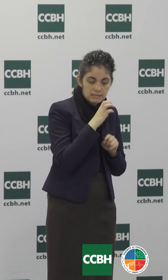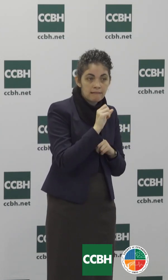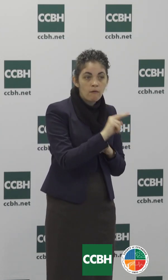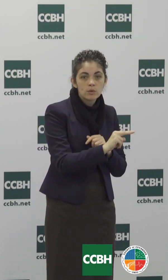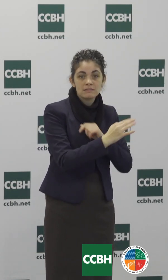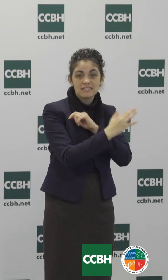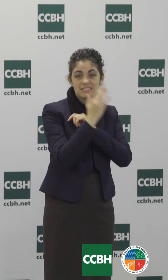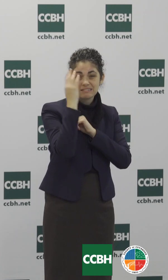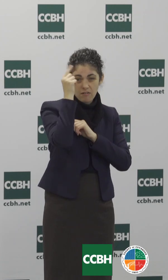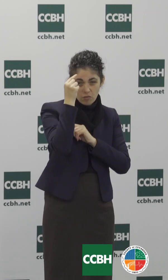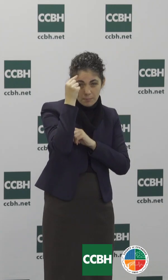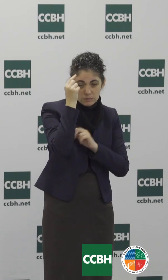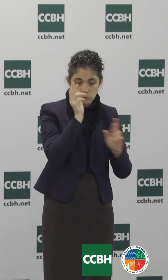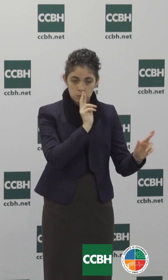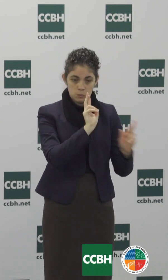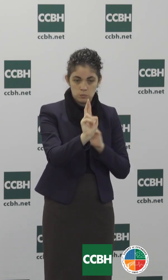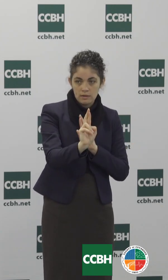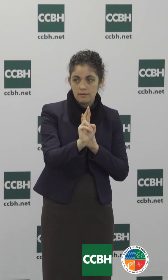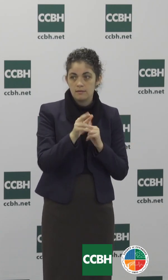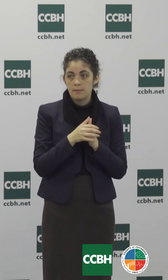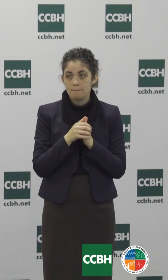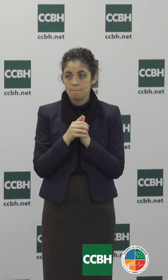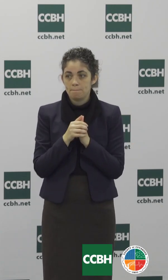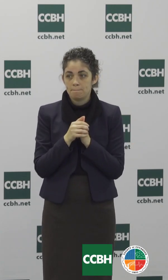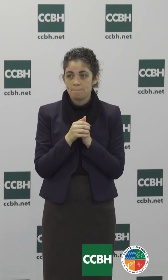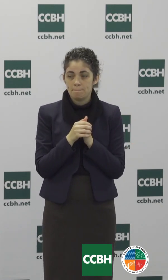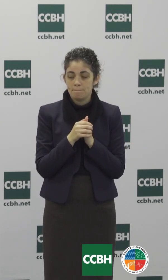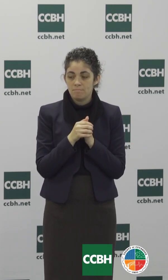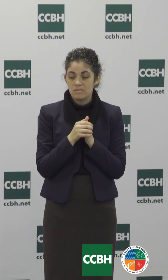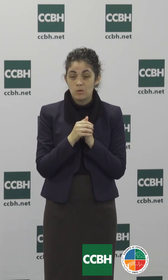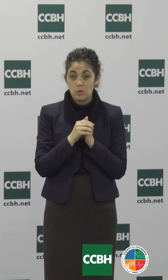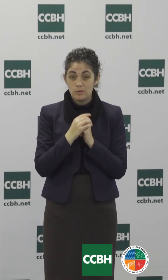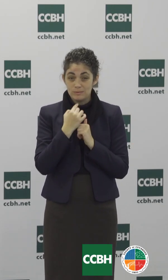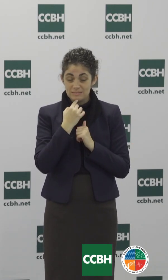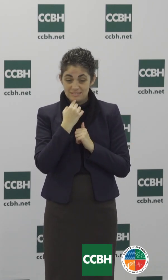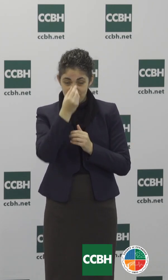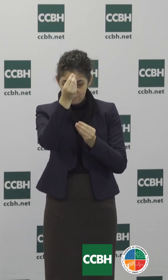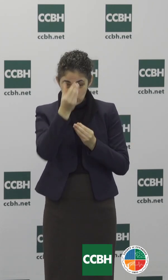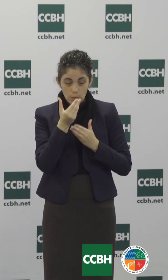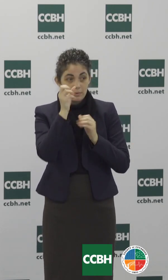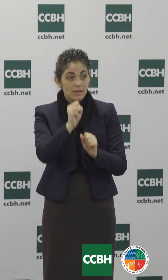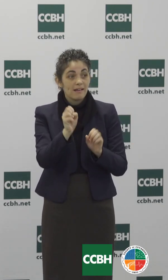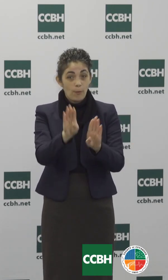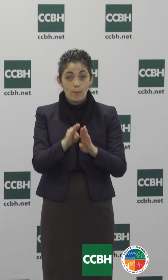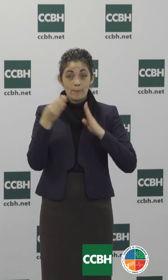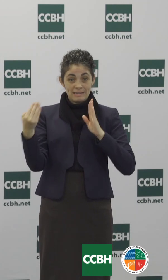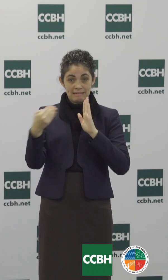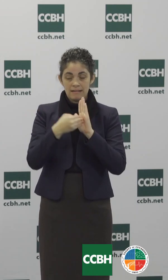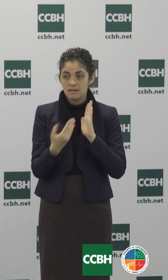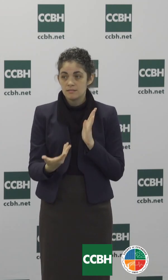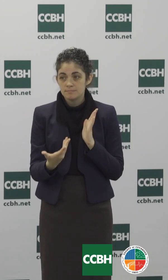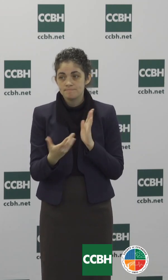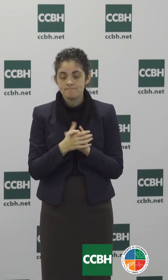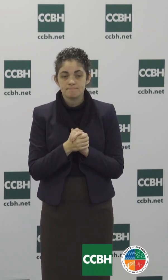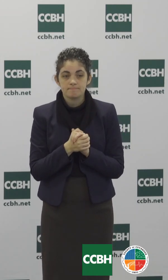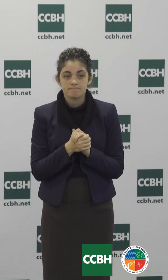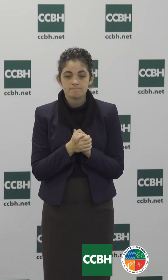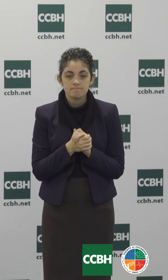government, will be ready when we are advised to reopen. We